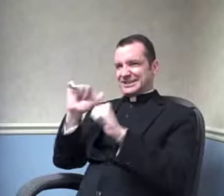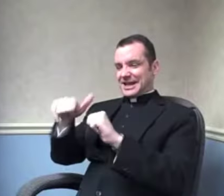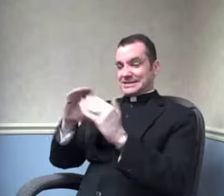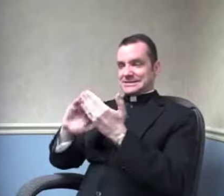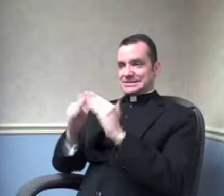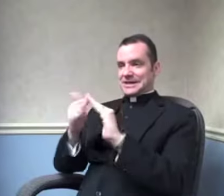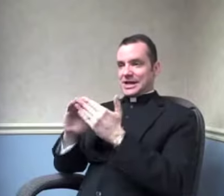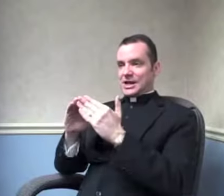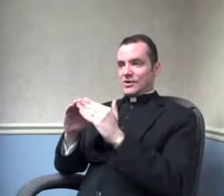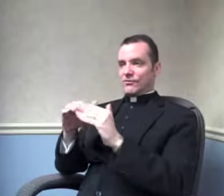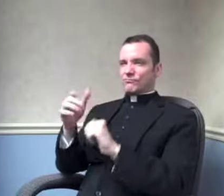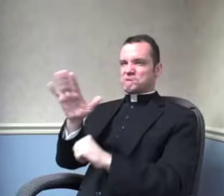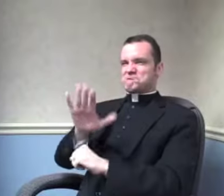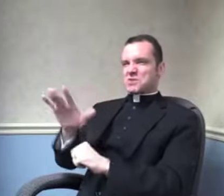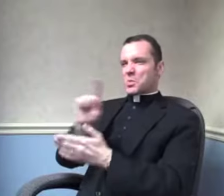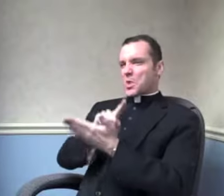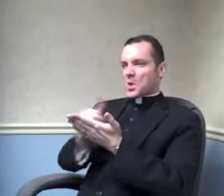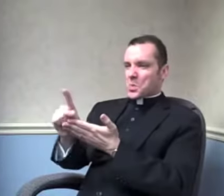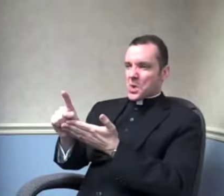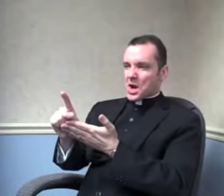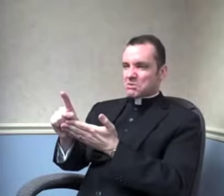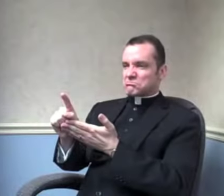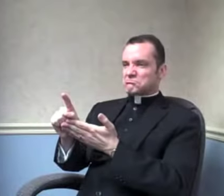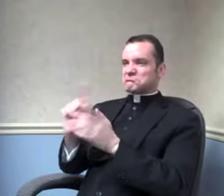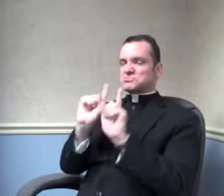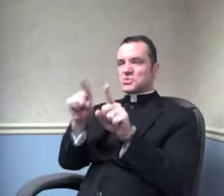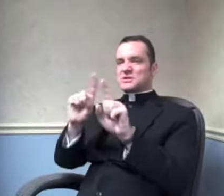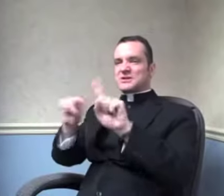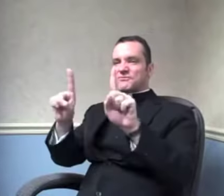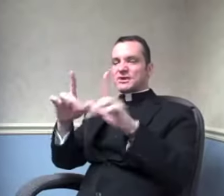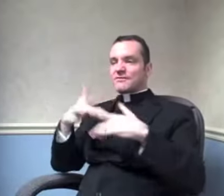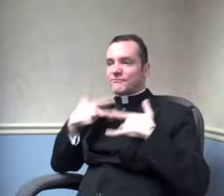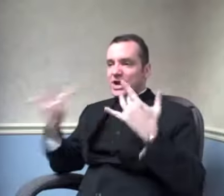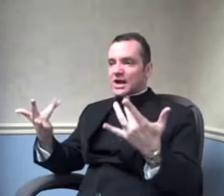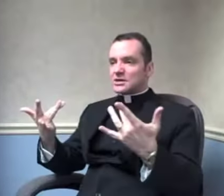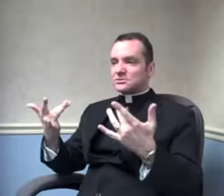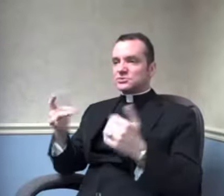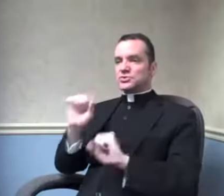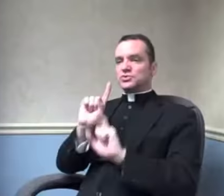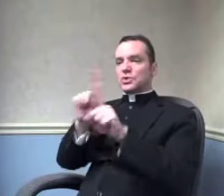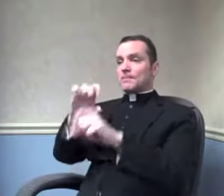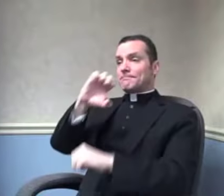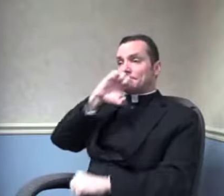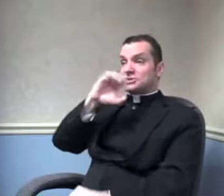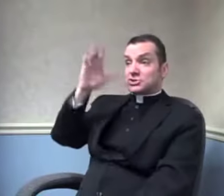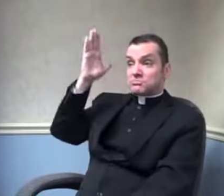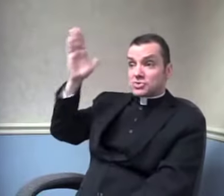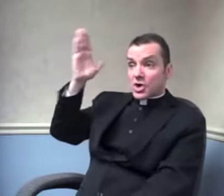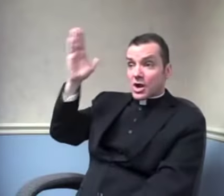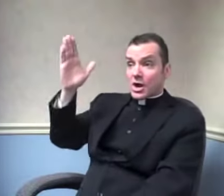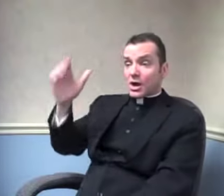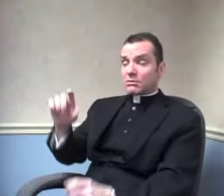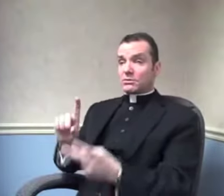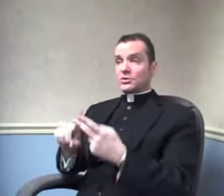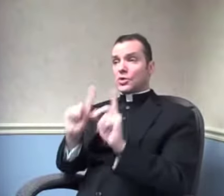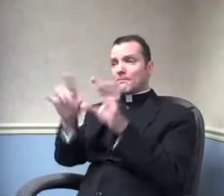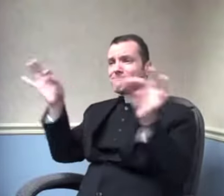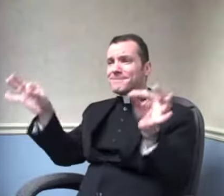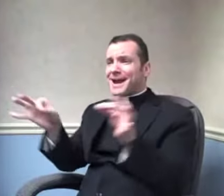So many youth from all over the world ascend on that city for an entire week, and they go to different events. They hear